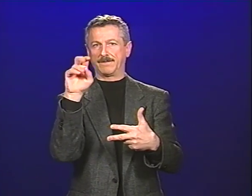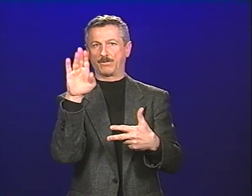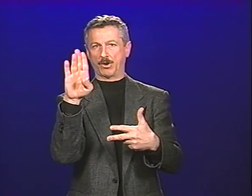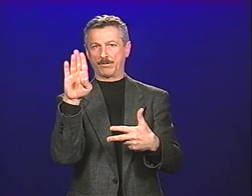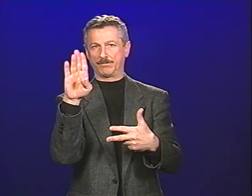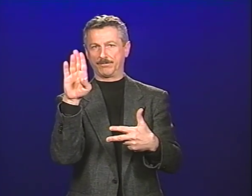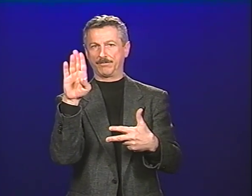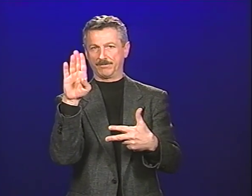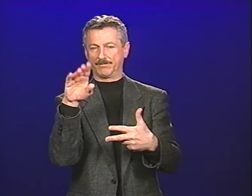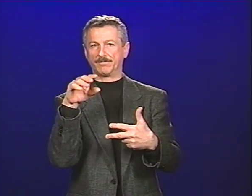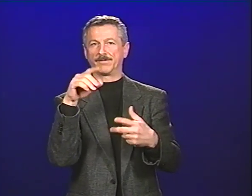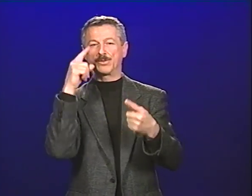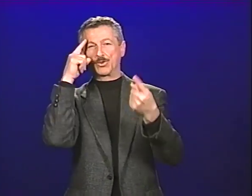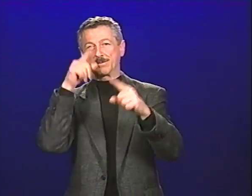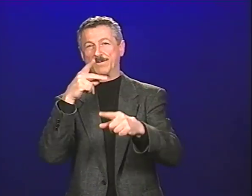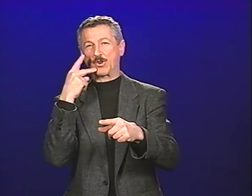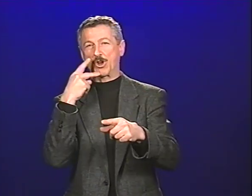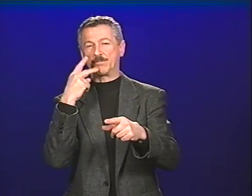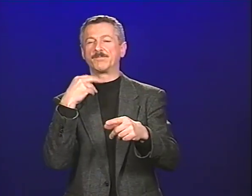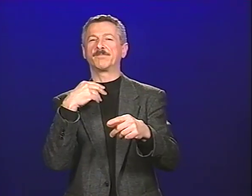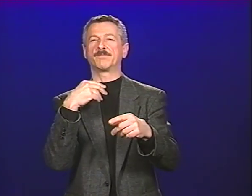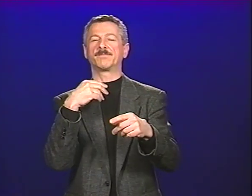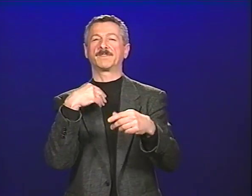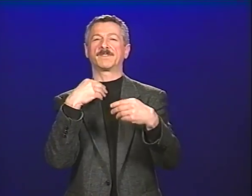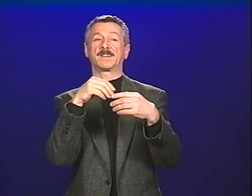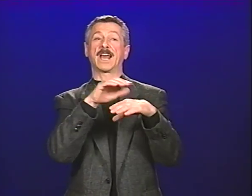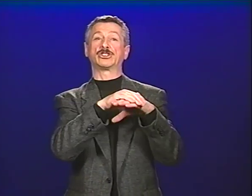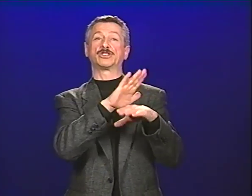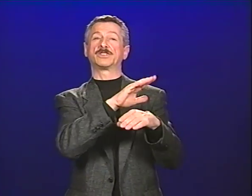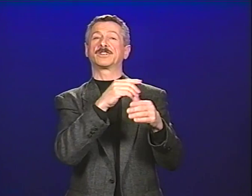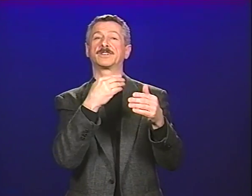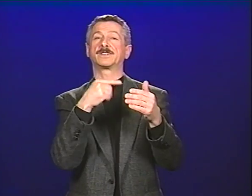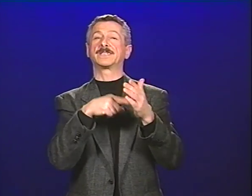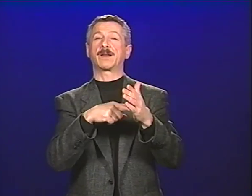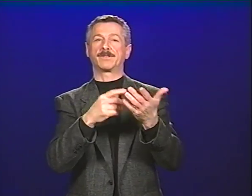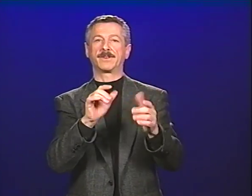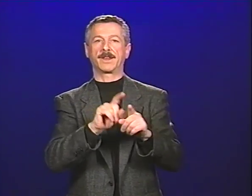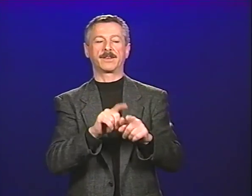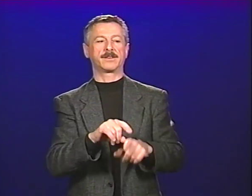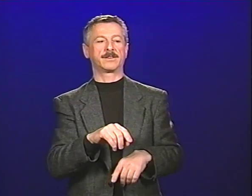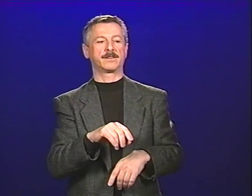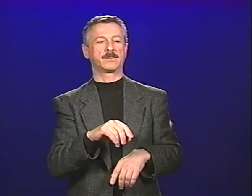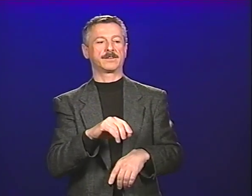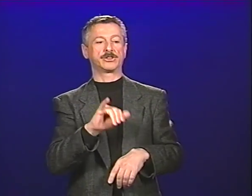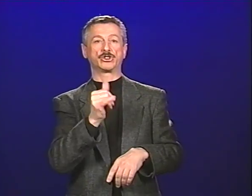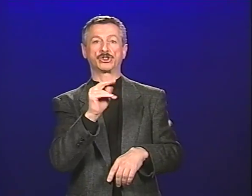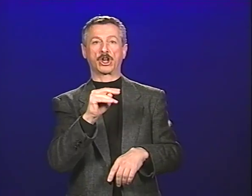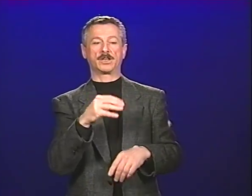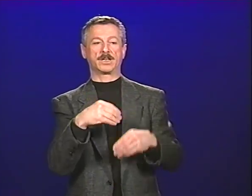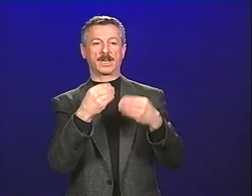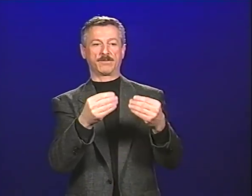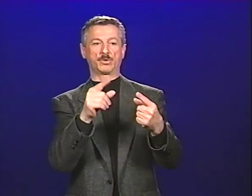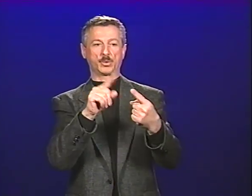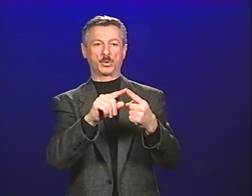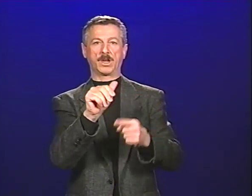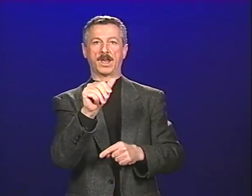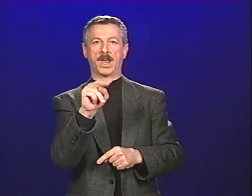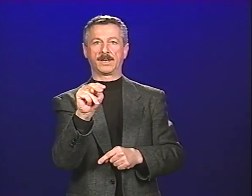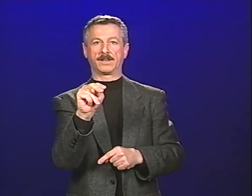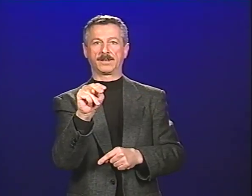Agreement verbs can convey prepositional information. In an English sentence such as, John gives something